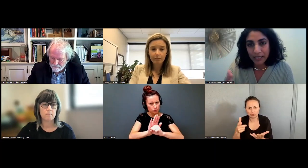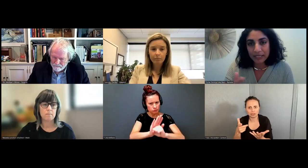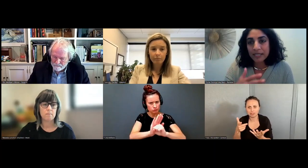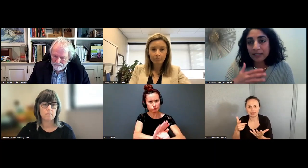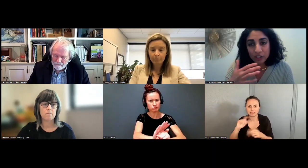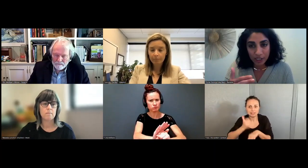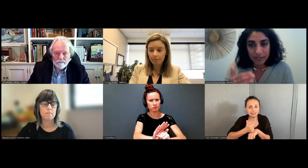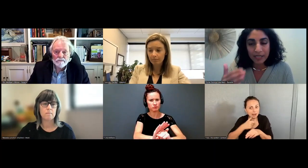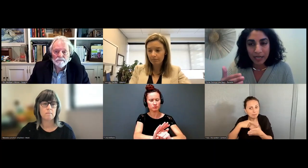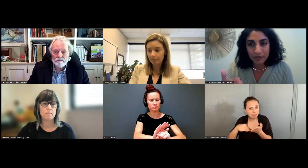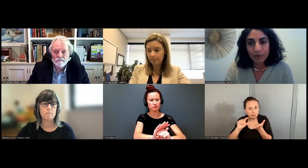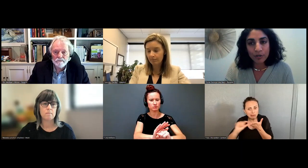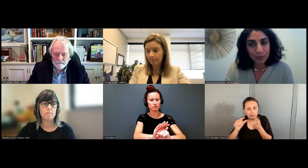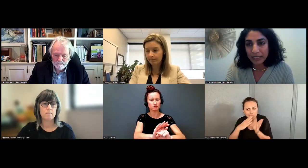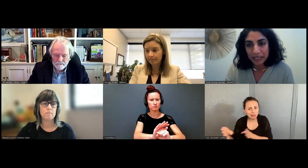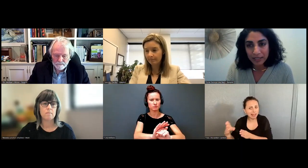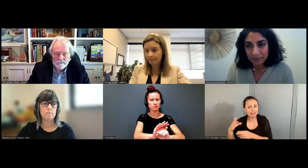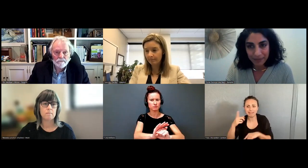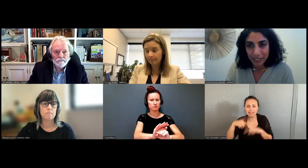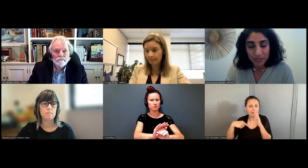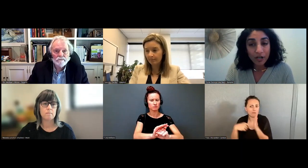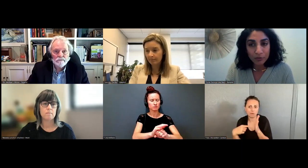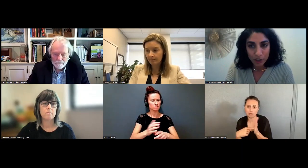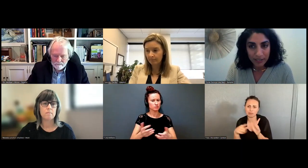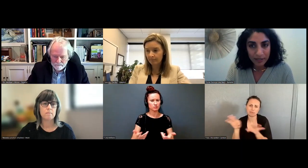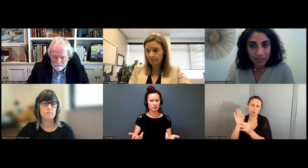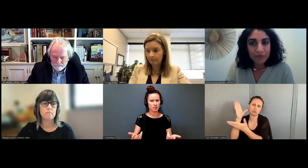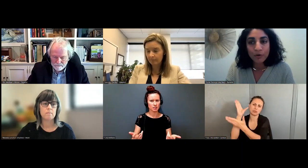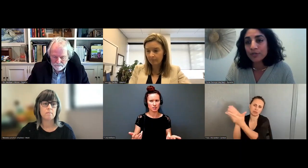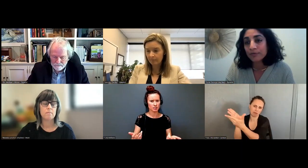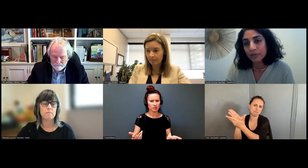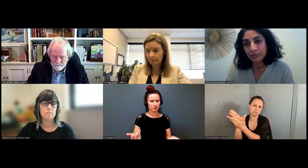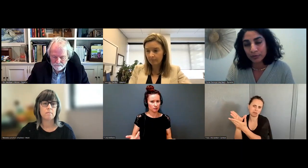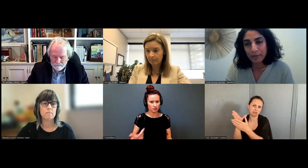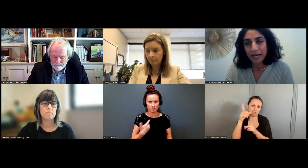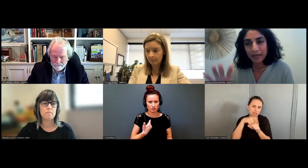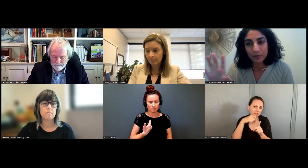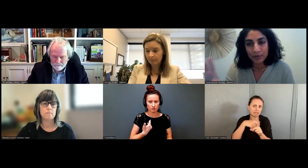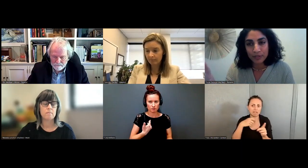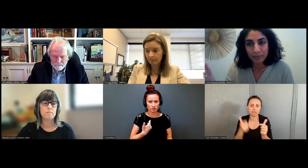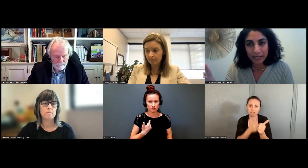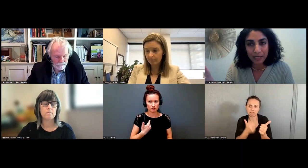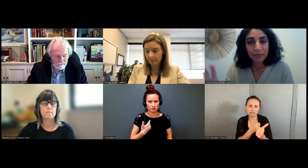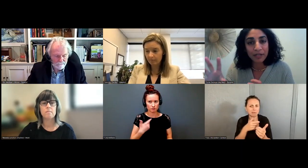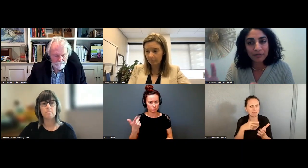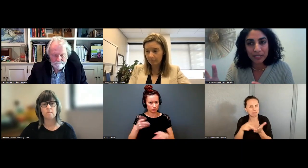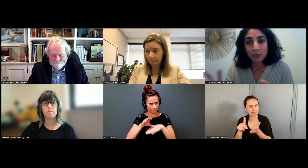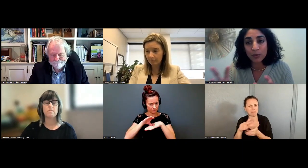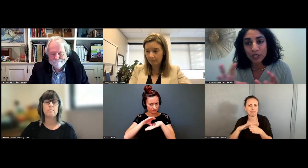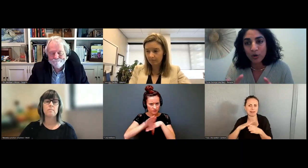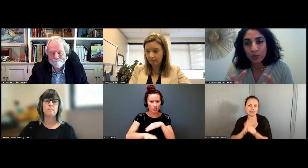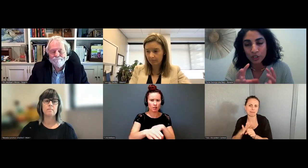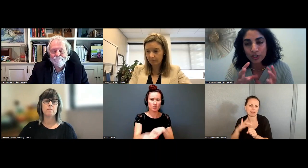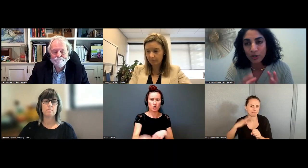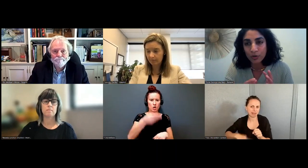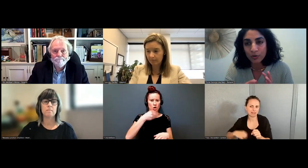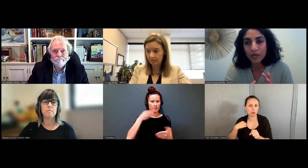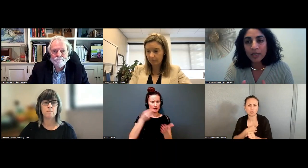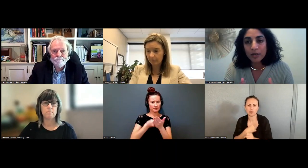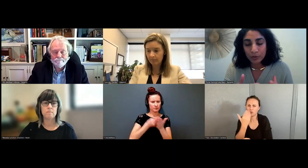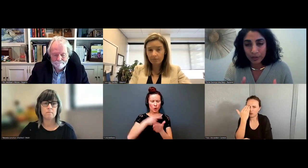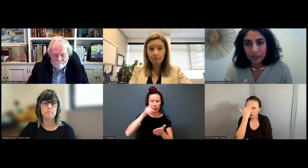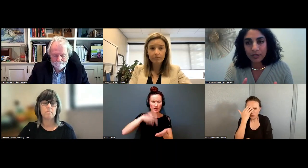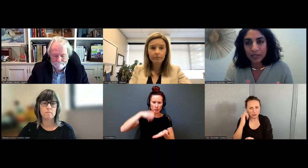payment plans that they just can't afford. We need to, stop chasing these folks for repaying those pandemic benefits that we know were